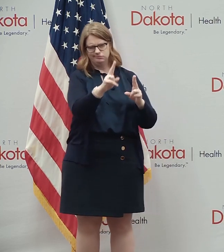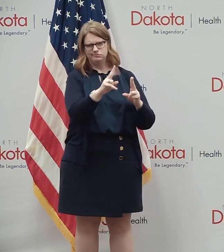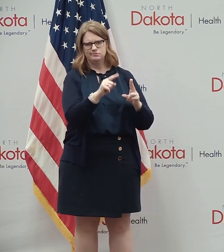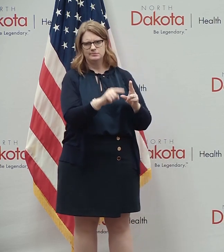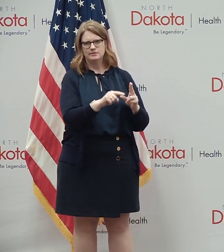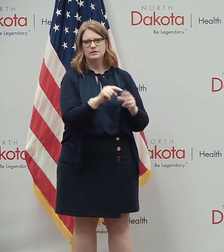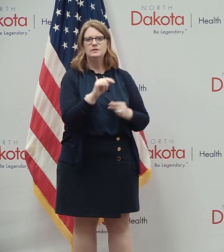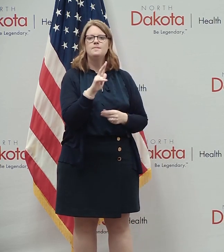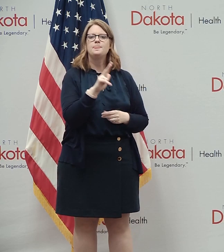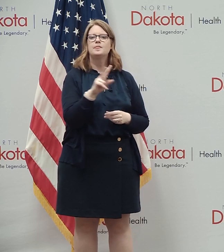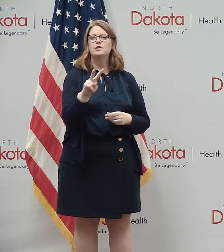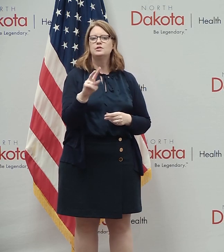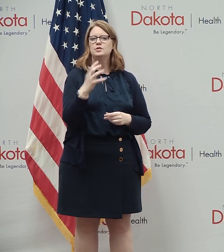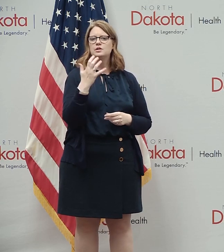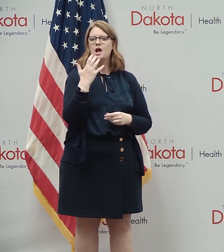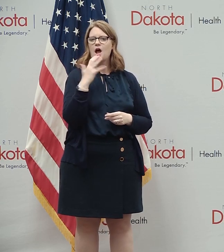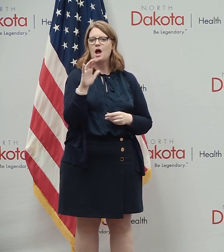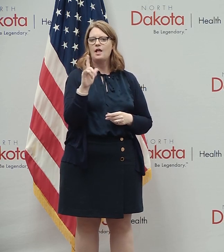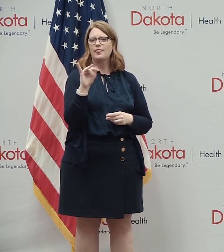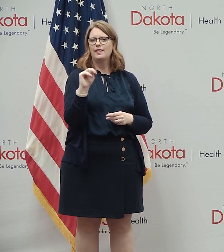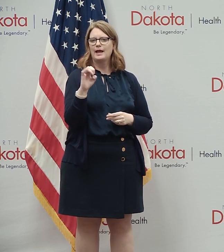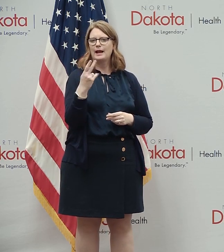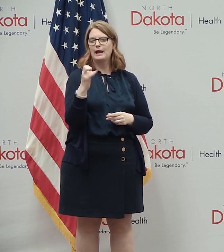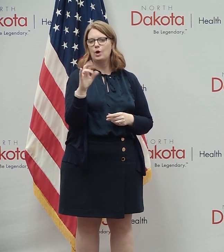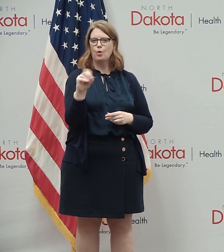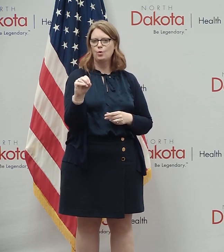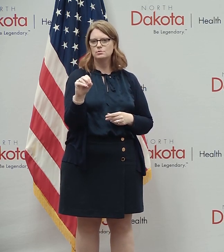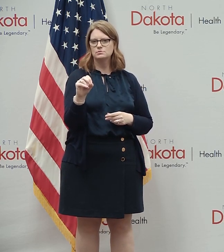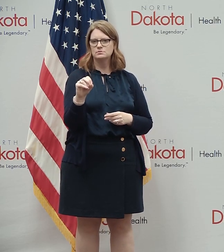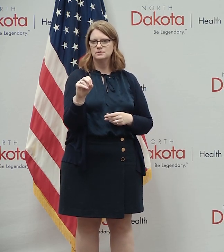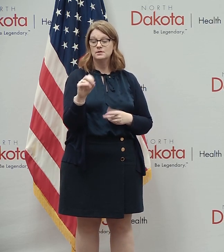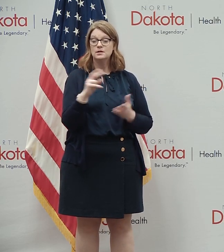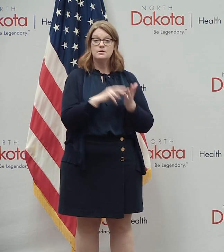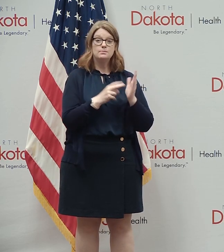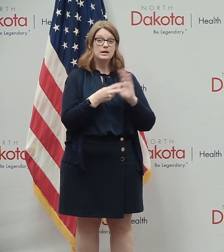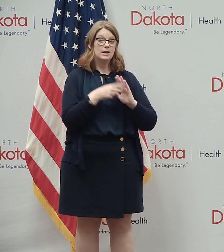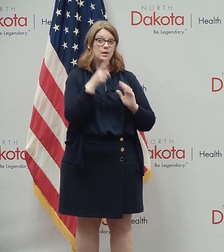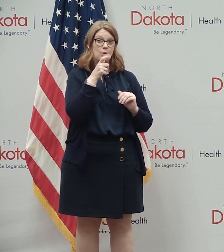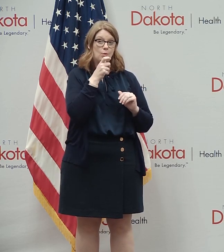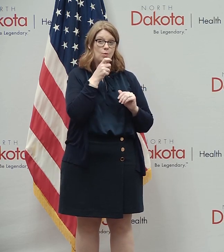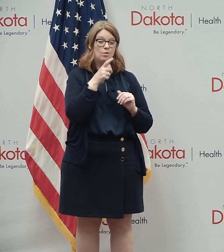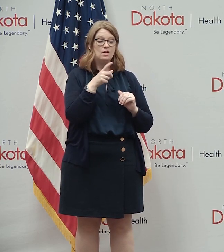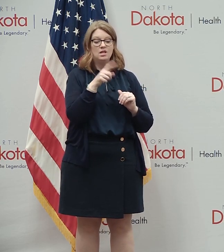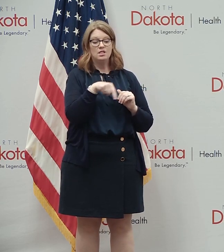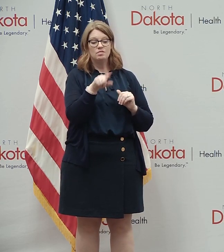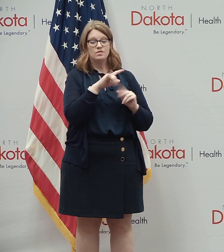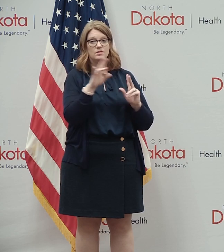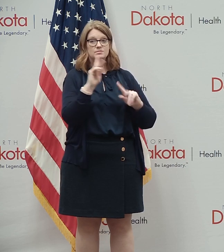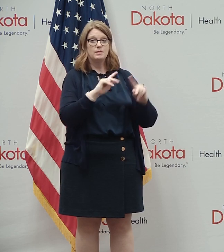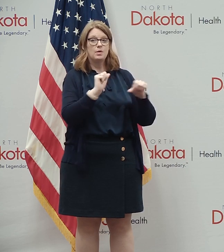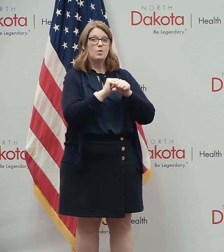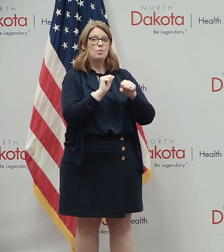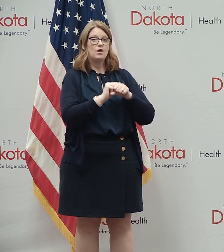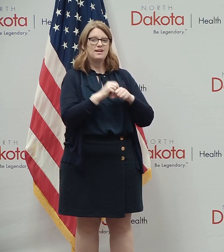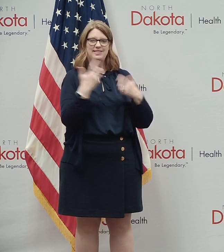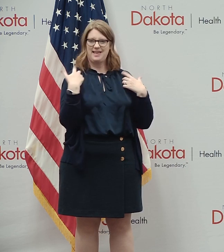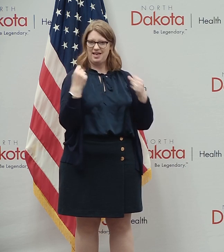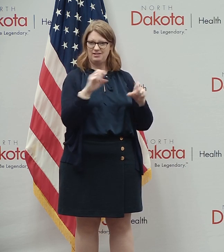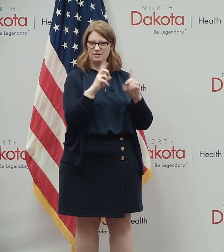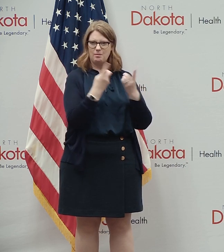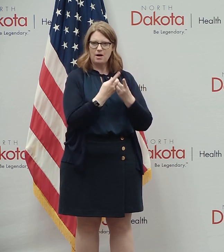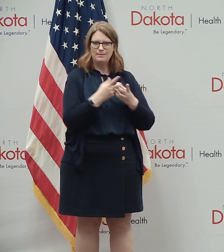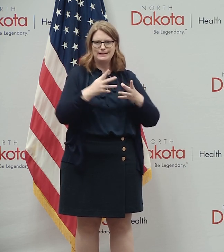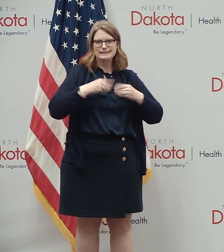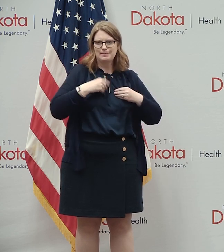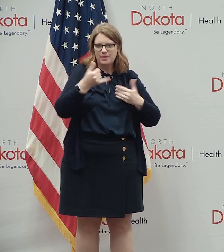is the 32 hotline heroes, as they go by, which are those people that work our health department hotline. They've